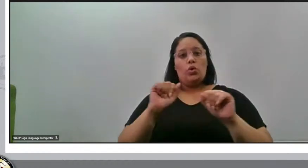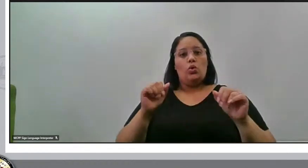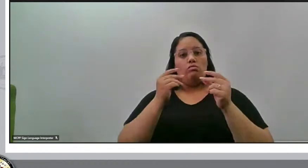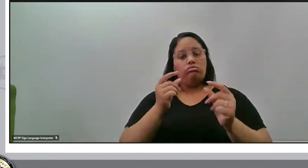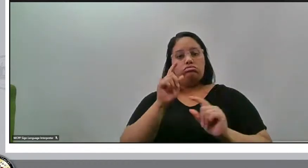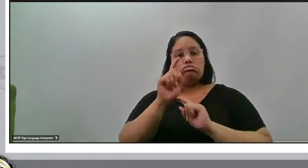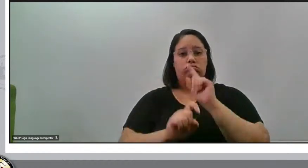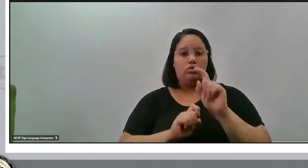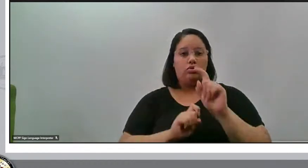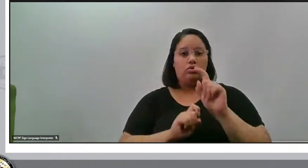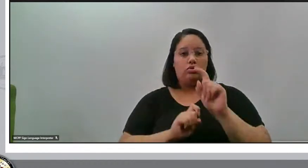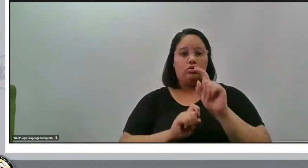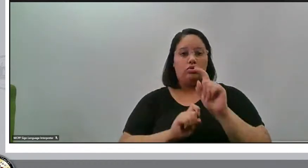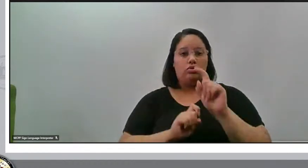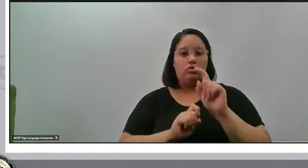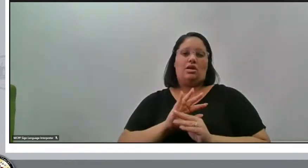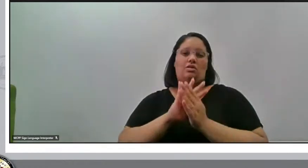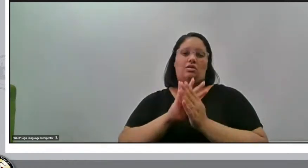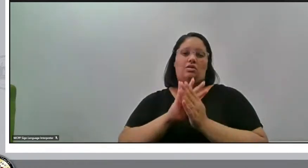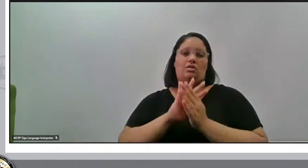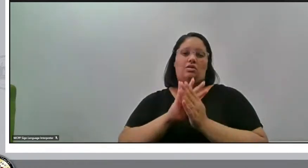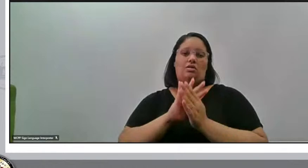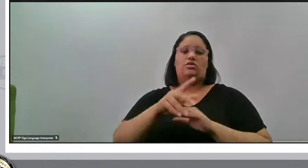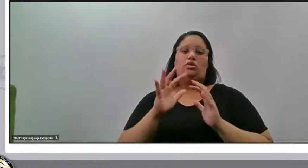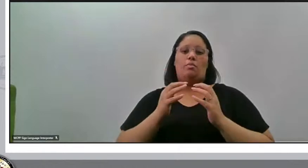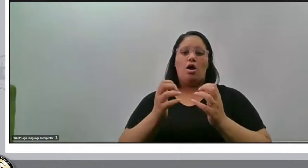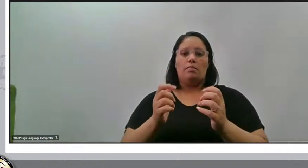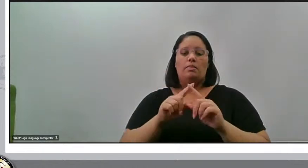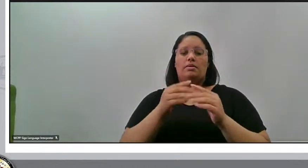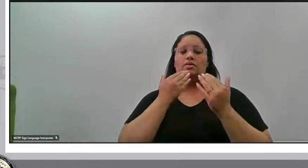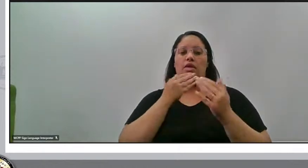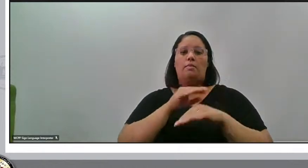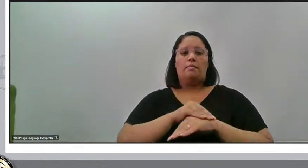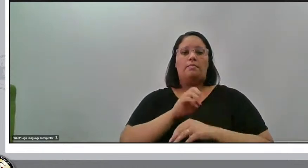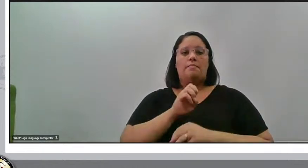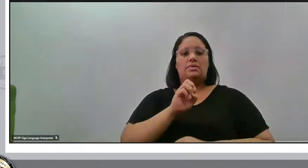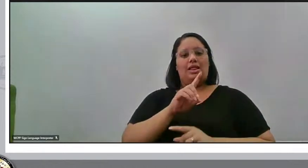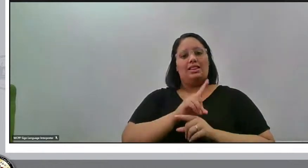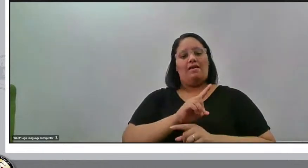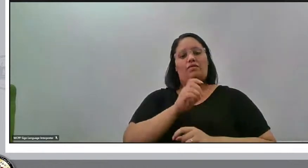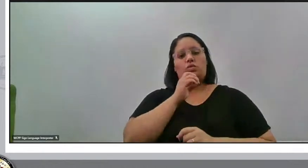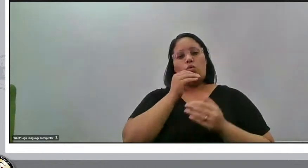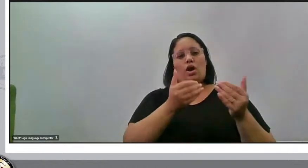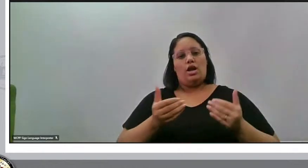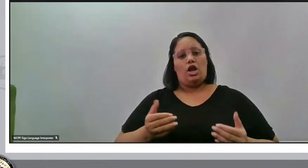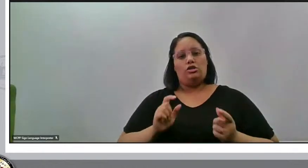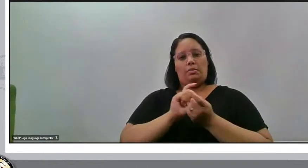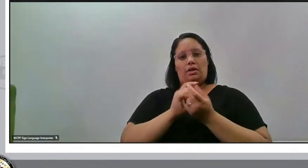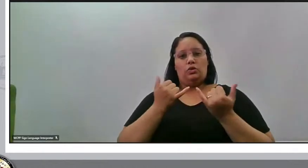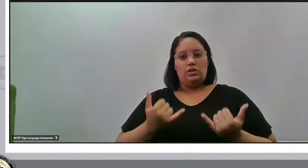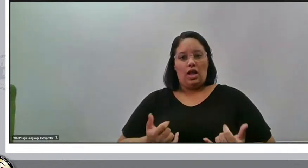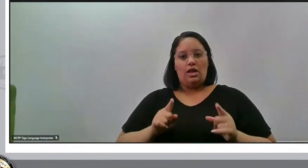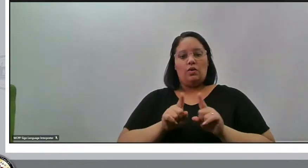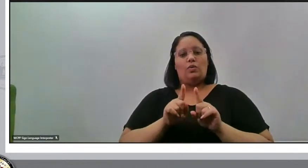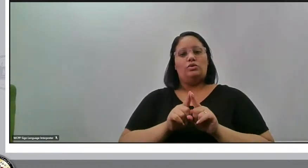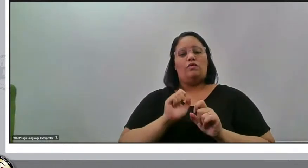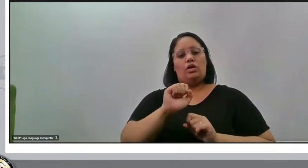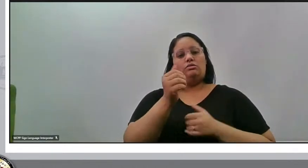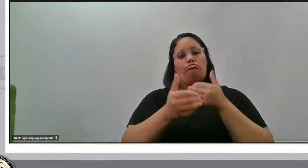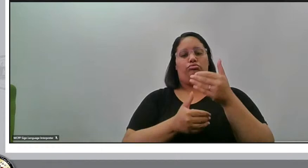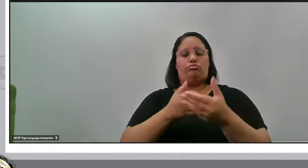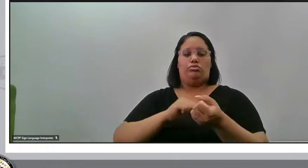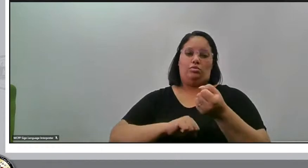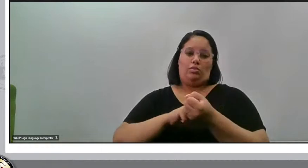questions and oversight over the Provincial Parliament. I'd like to thank Mr. Davids for organising the meeting today and for his procedural